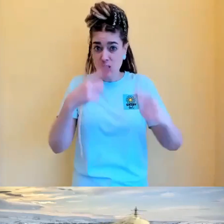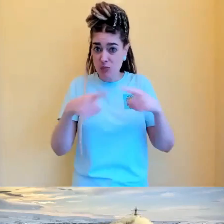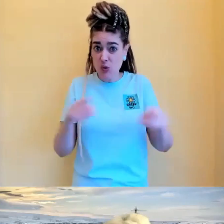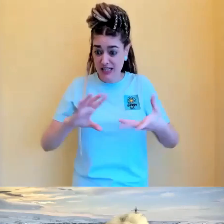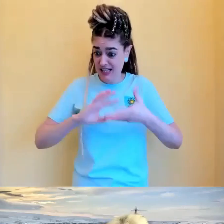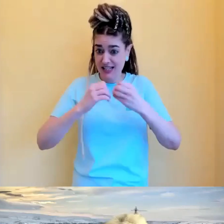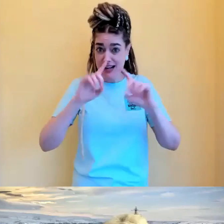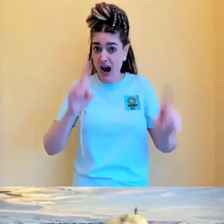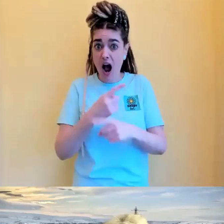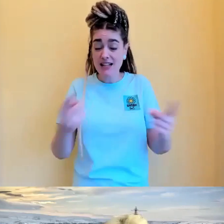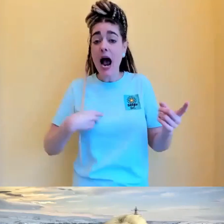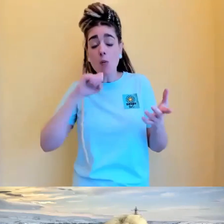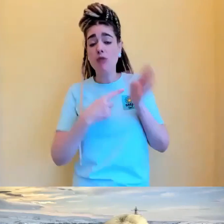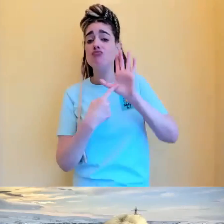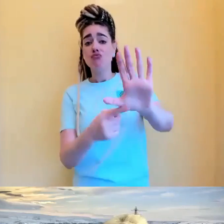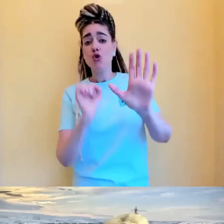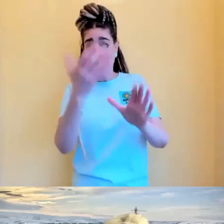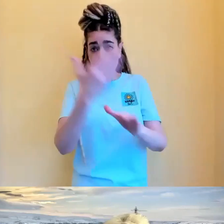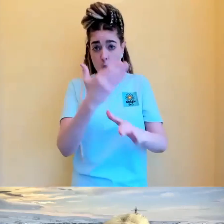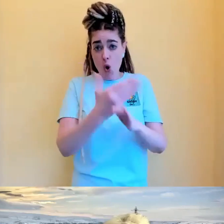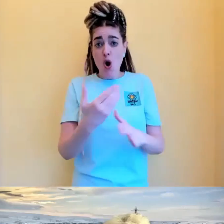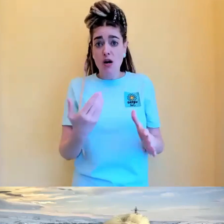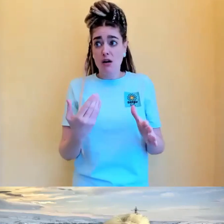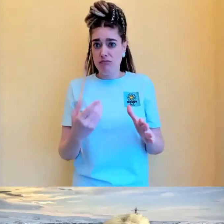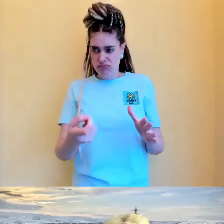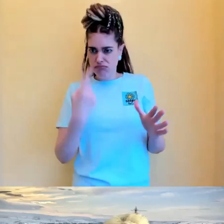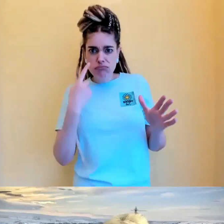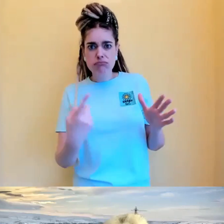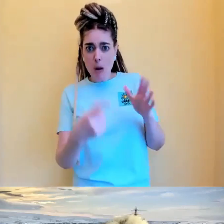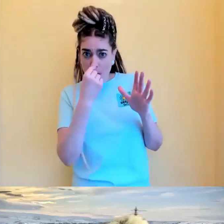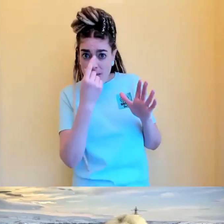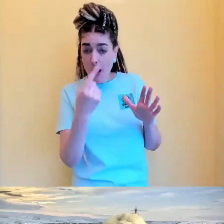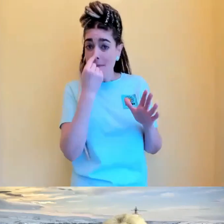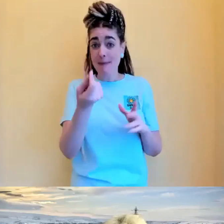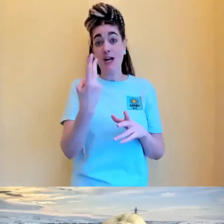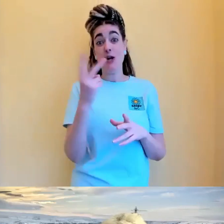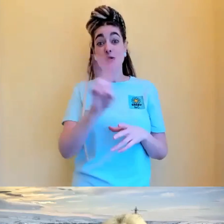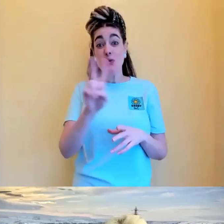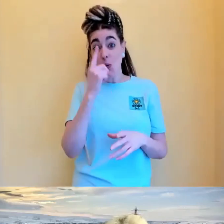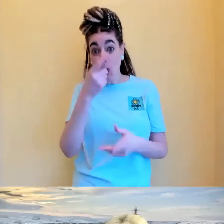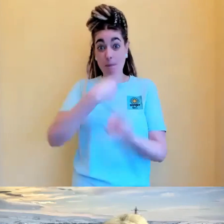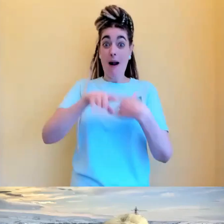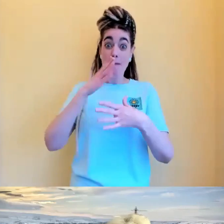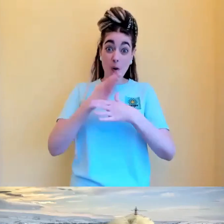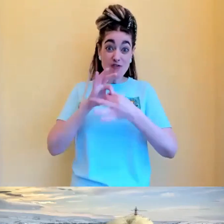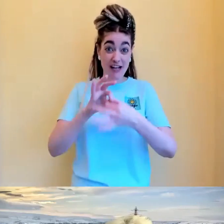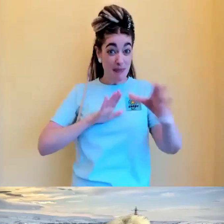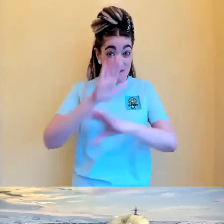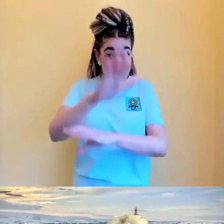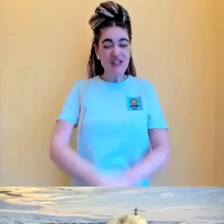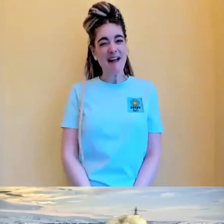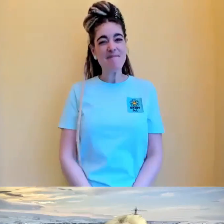to indicate that it is possible. And that might be someone you might want to form a working relationship in the future. Anyway, with that,